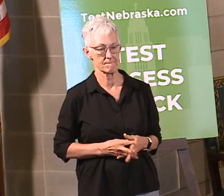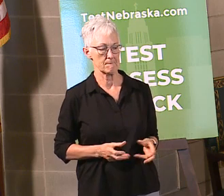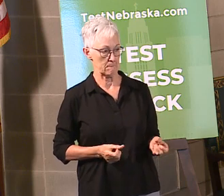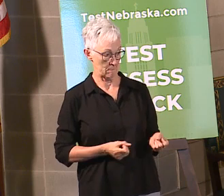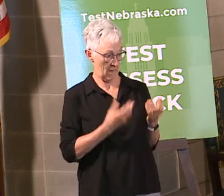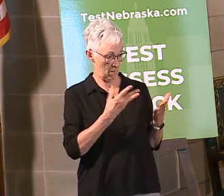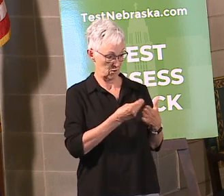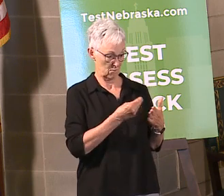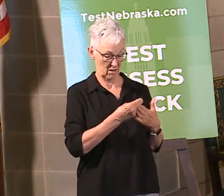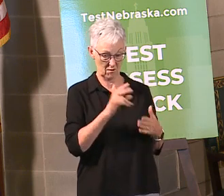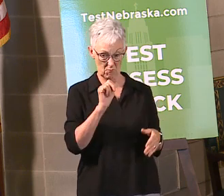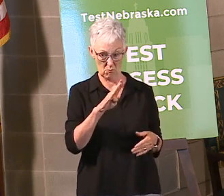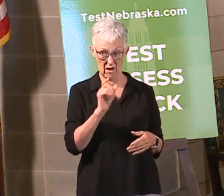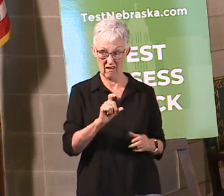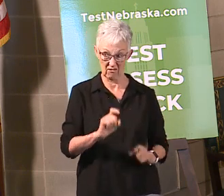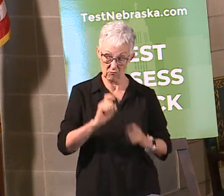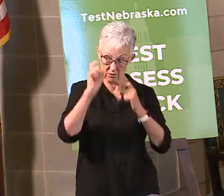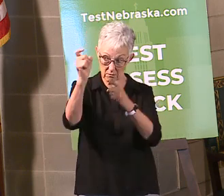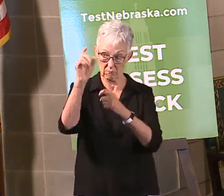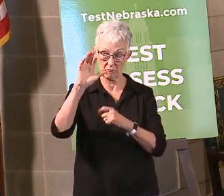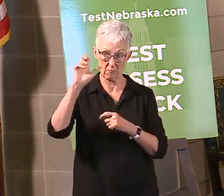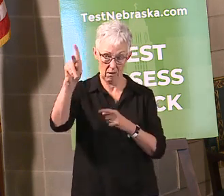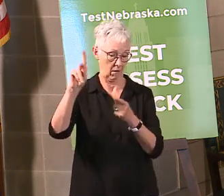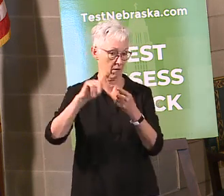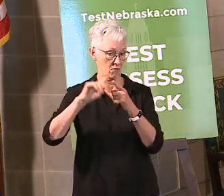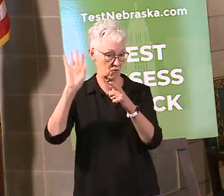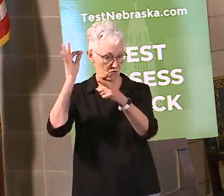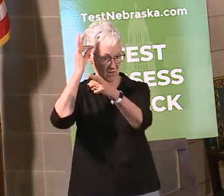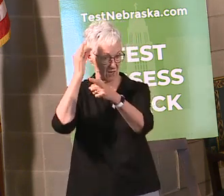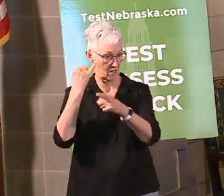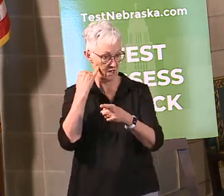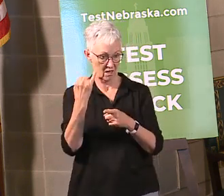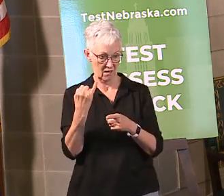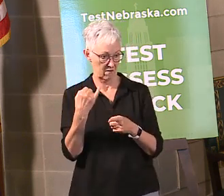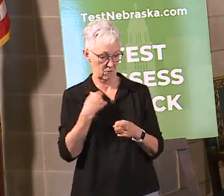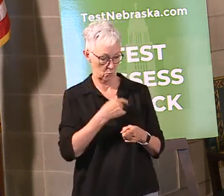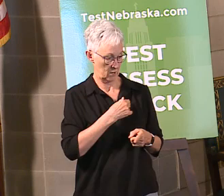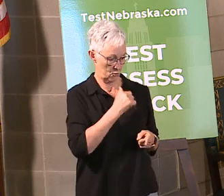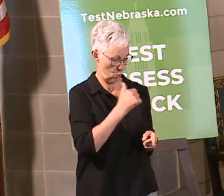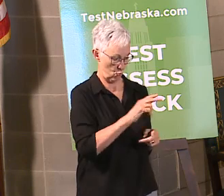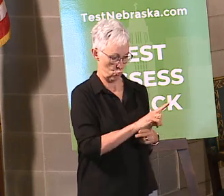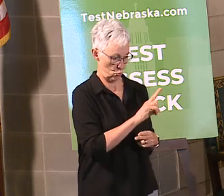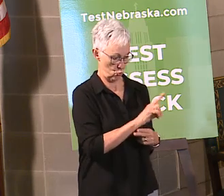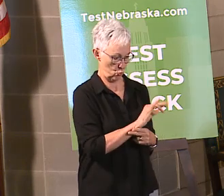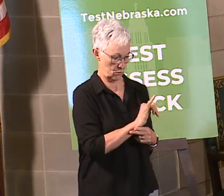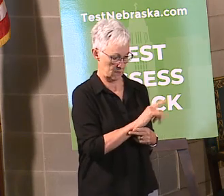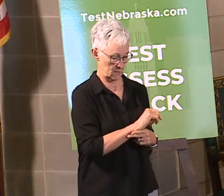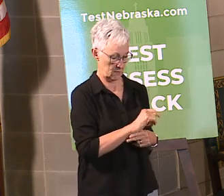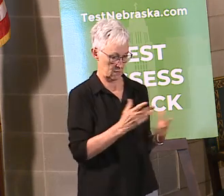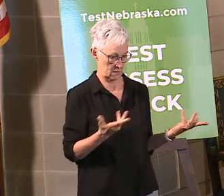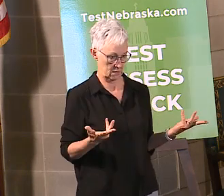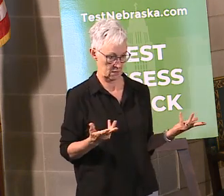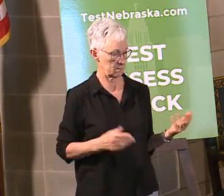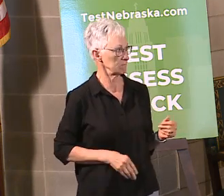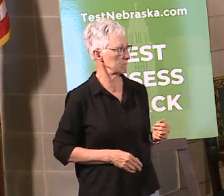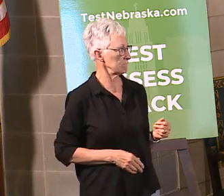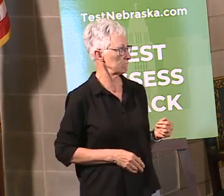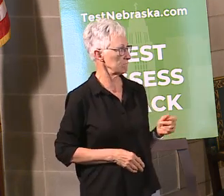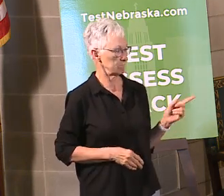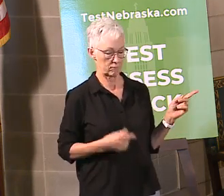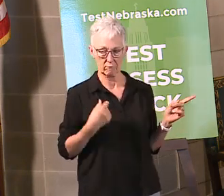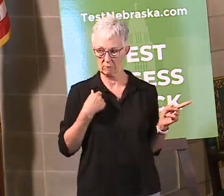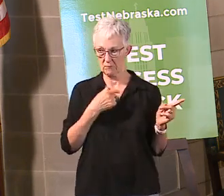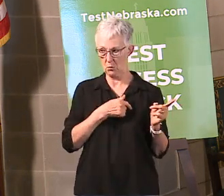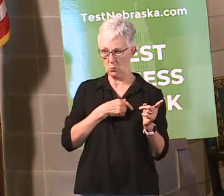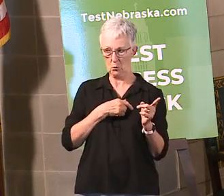a time when it might need it the most? So again, we're working on our plan with regard to that, but I don't think there's any expectation that we should have